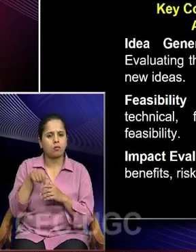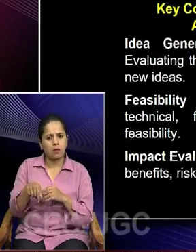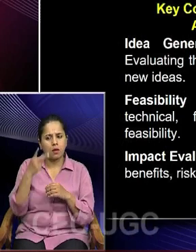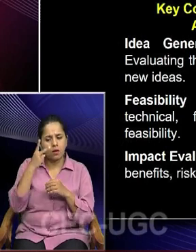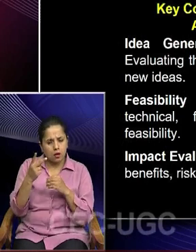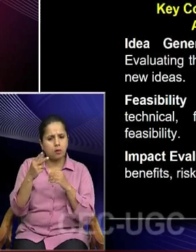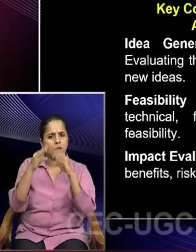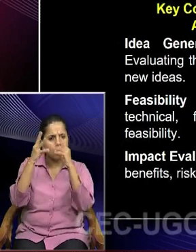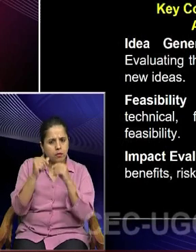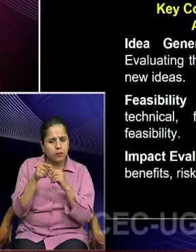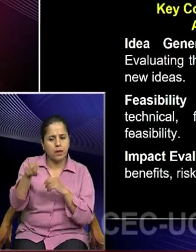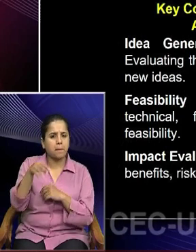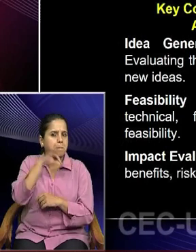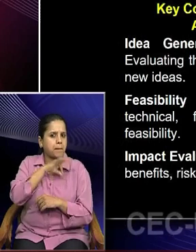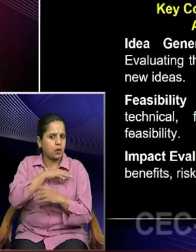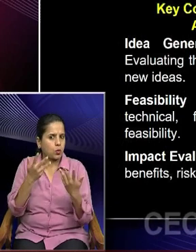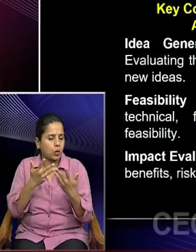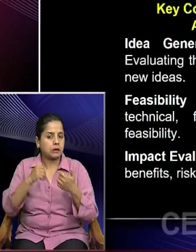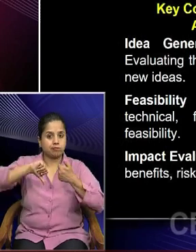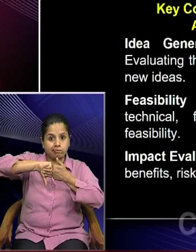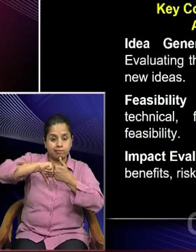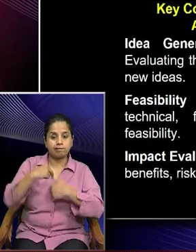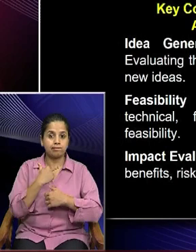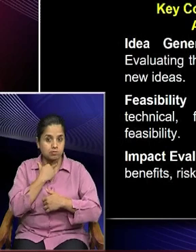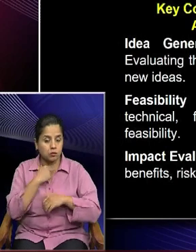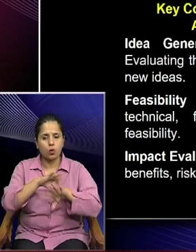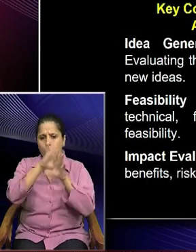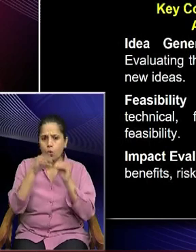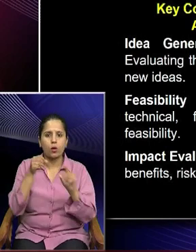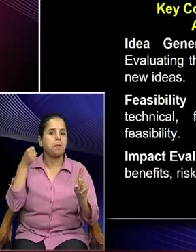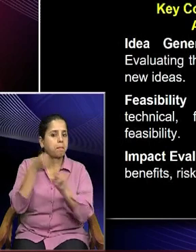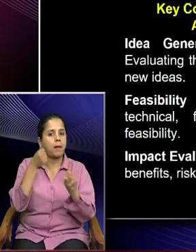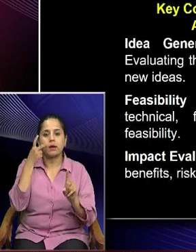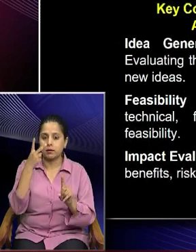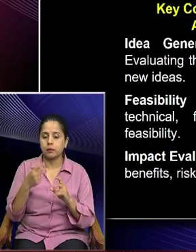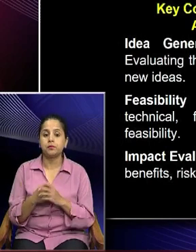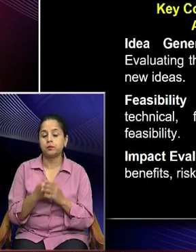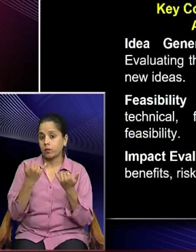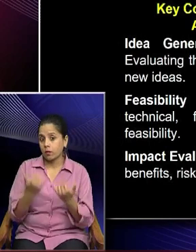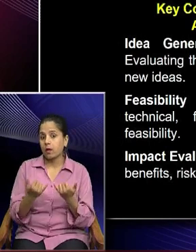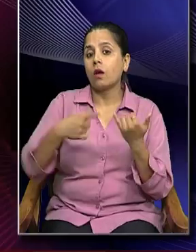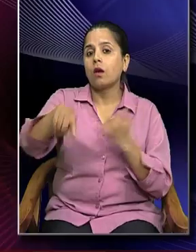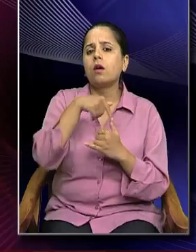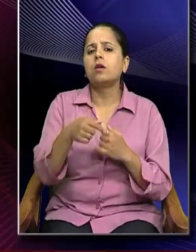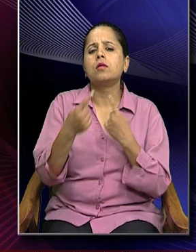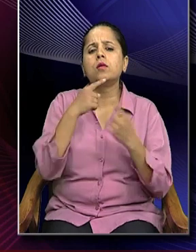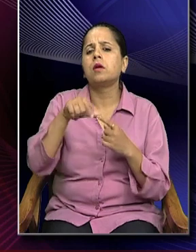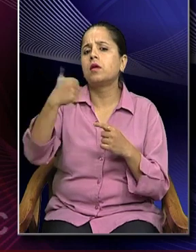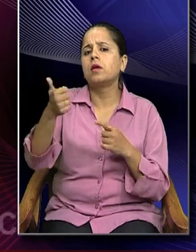the potential benefits, risk, and the overall impact. Now, the next aspect is